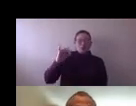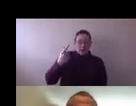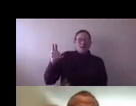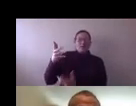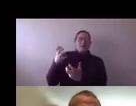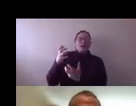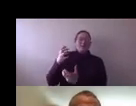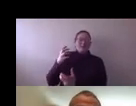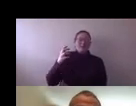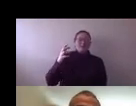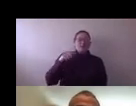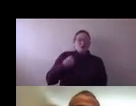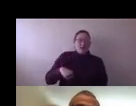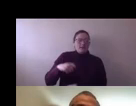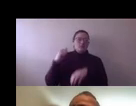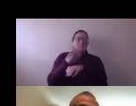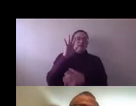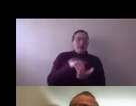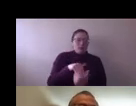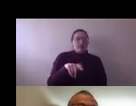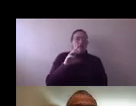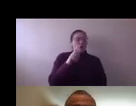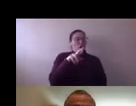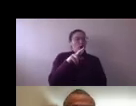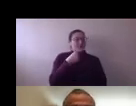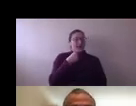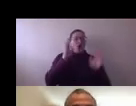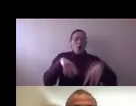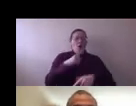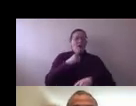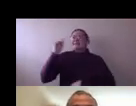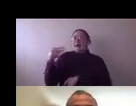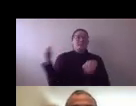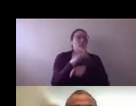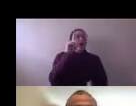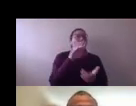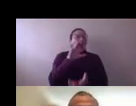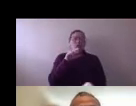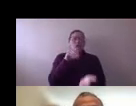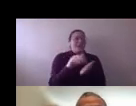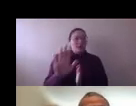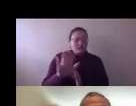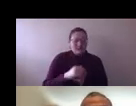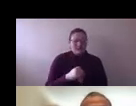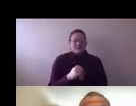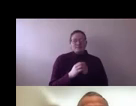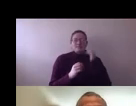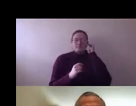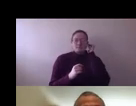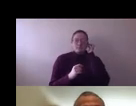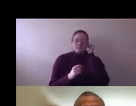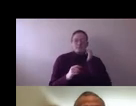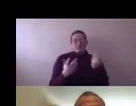5,000 students. So Carter said, let them send 100,000. And then within a couple